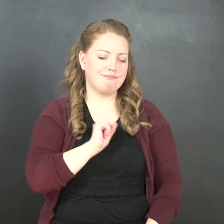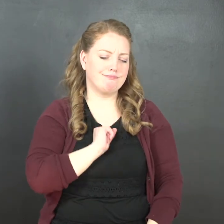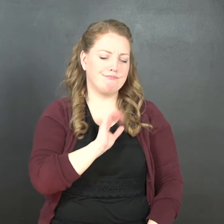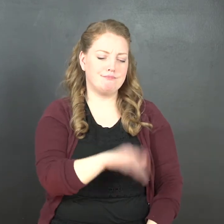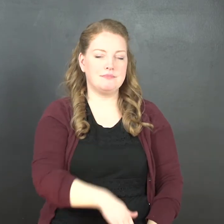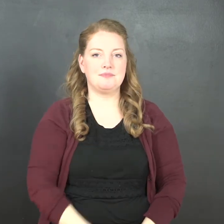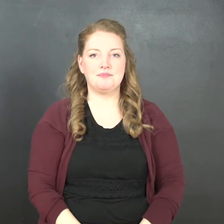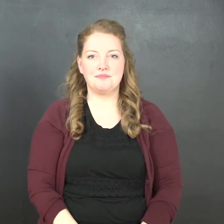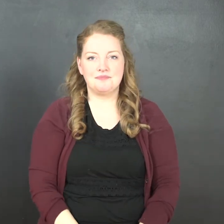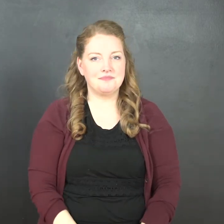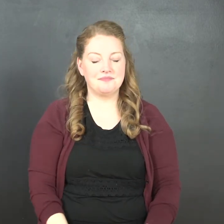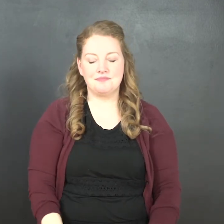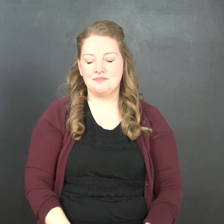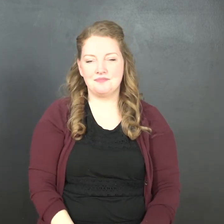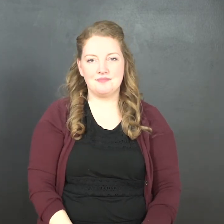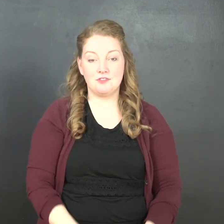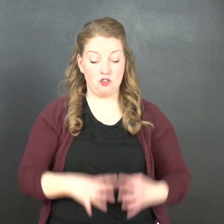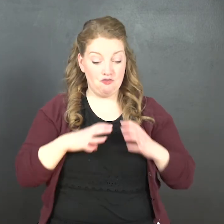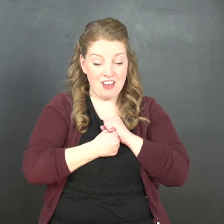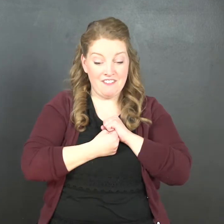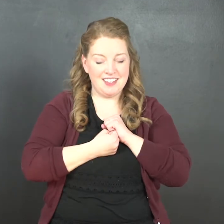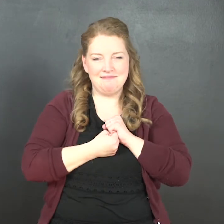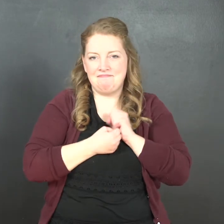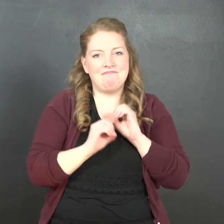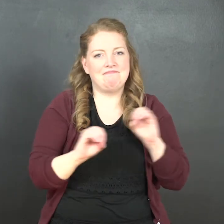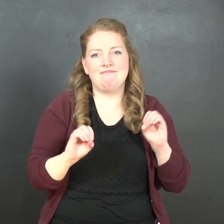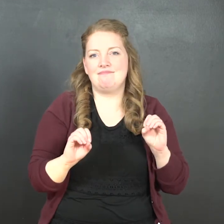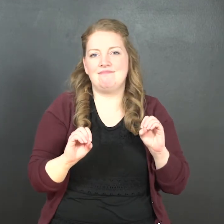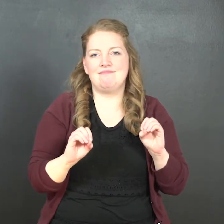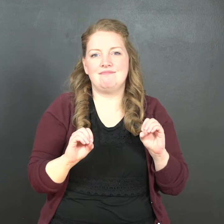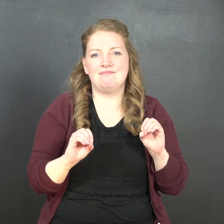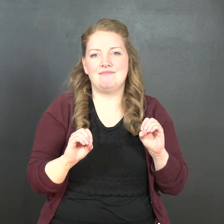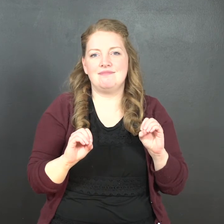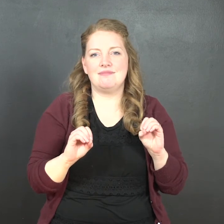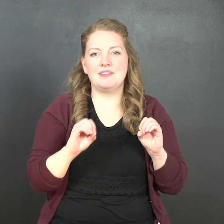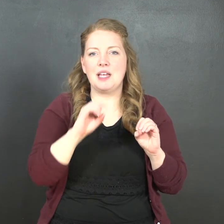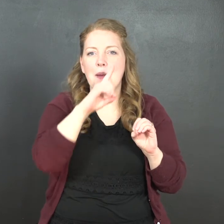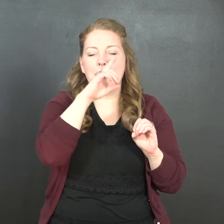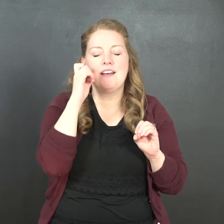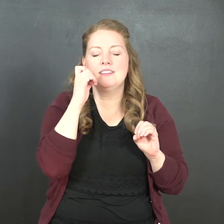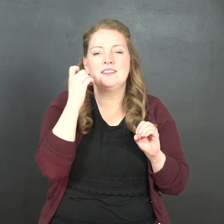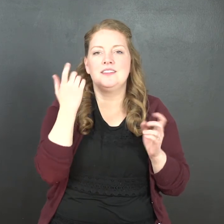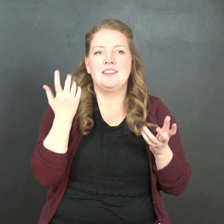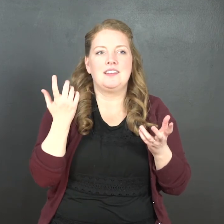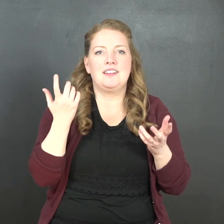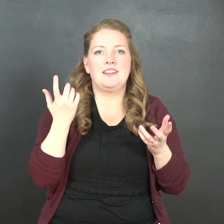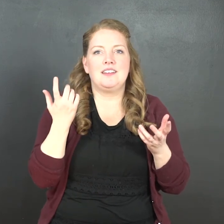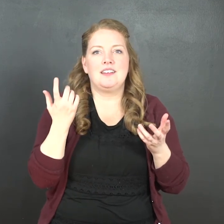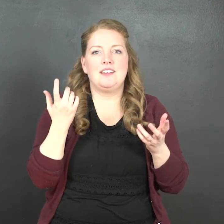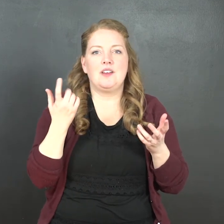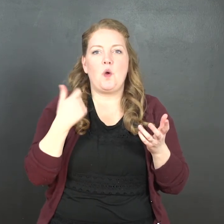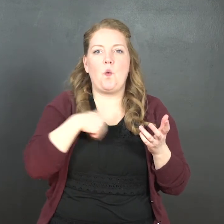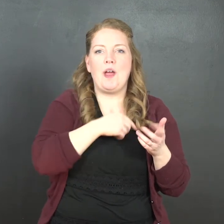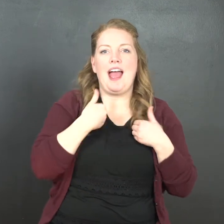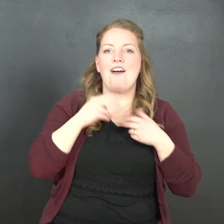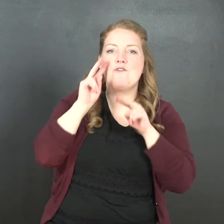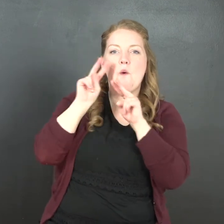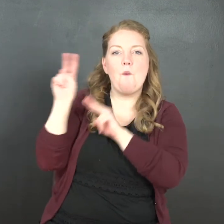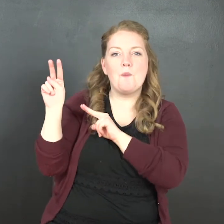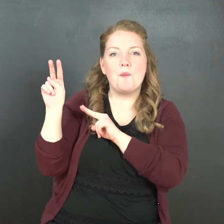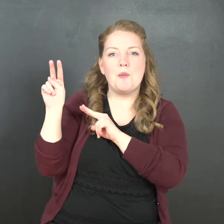where's your victory?" I heard a preacher one time say this is the greatest duet in all of